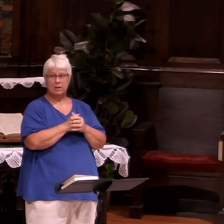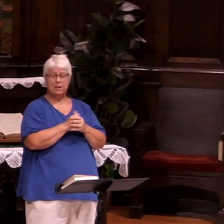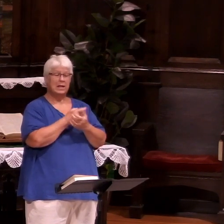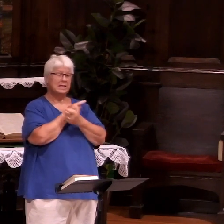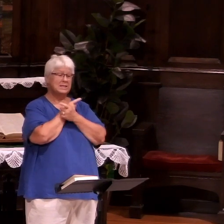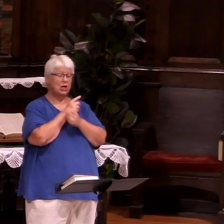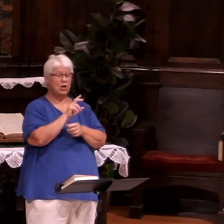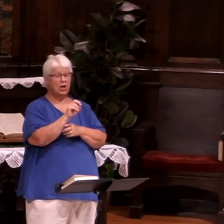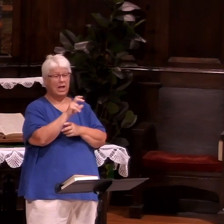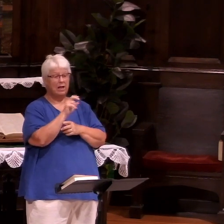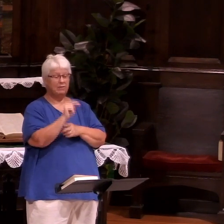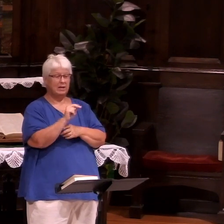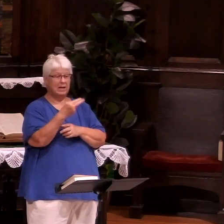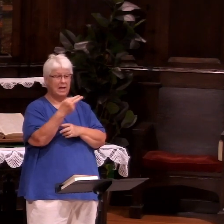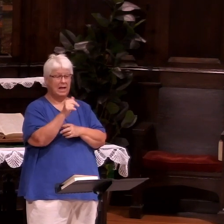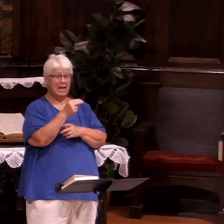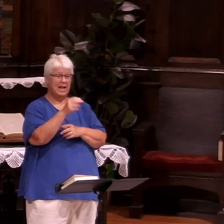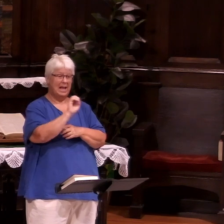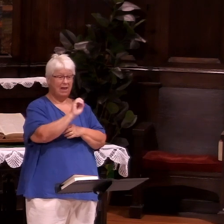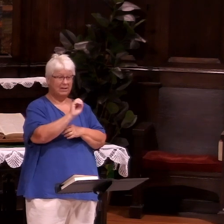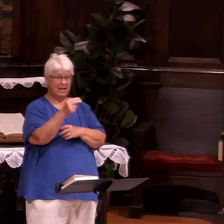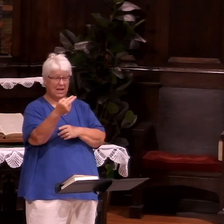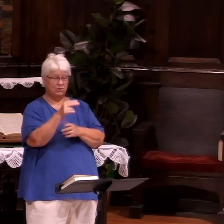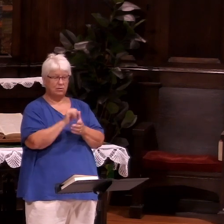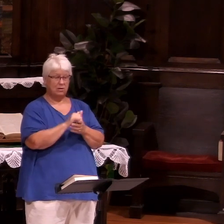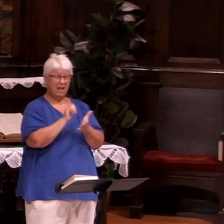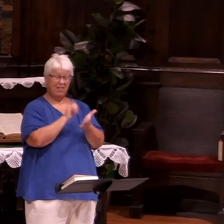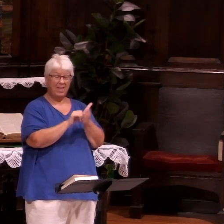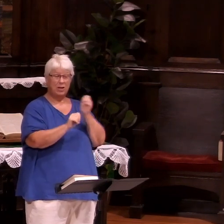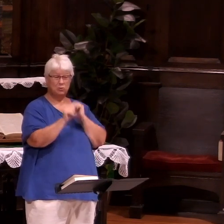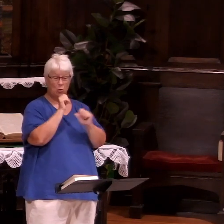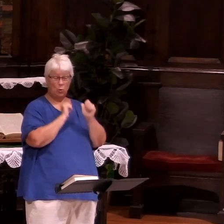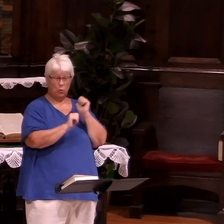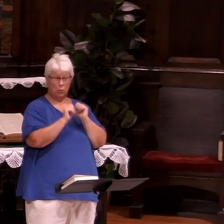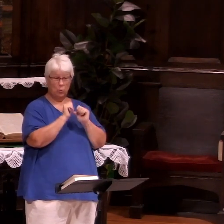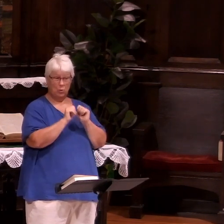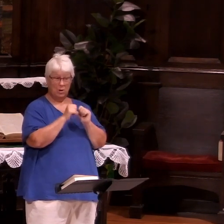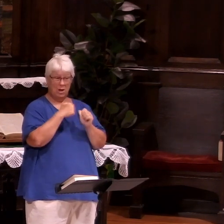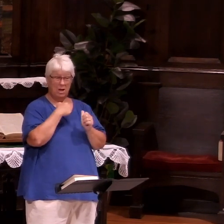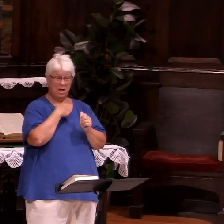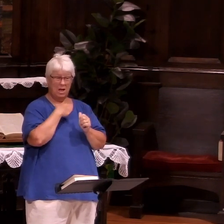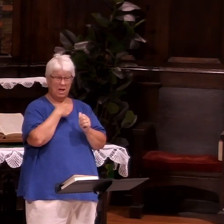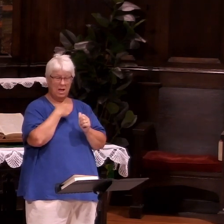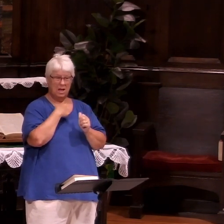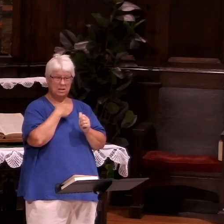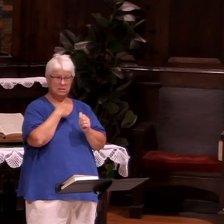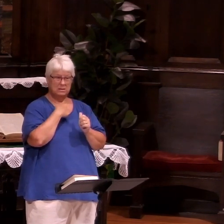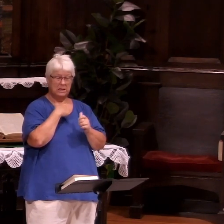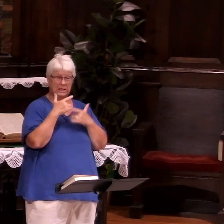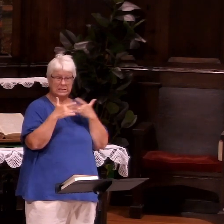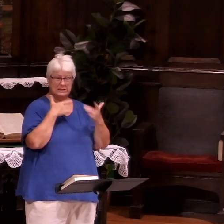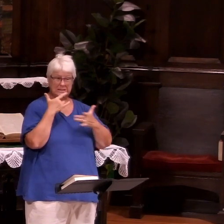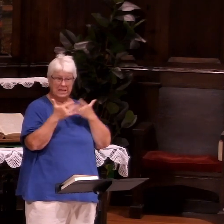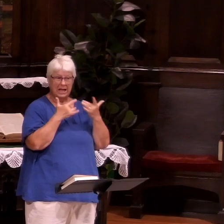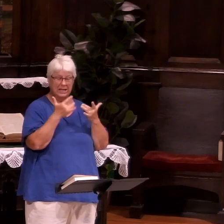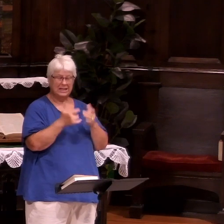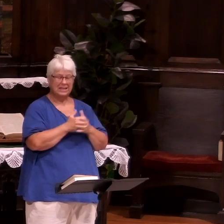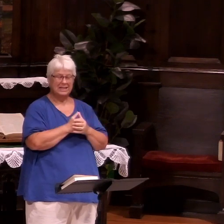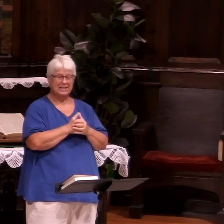Dear Evan Hansen is the show that I have been most excited